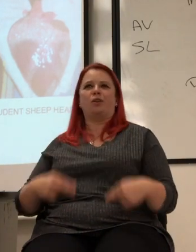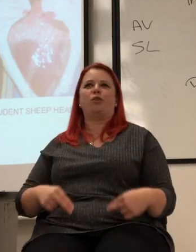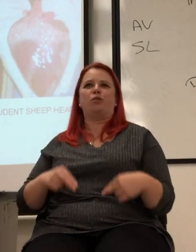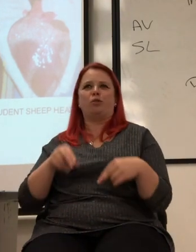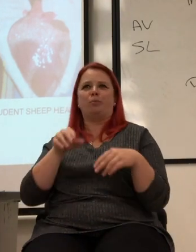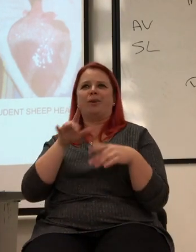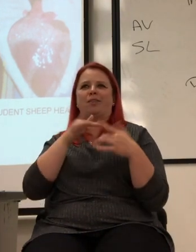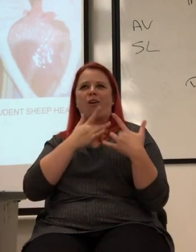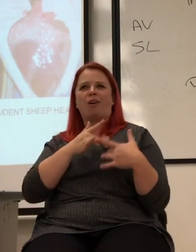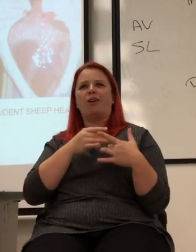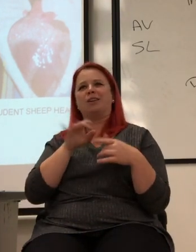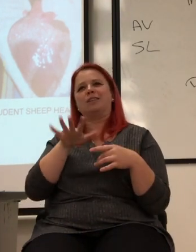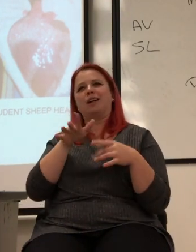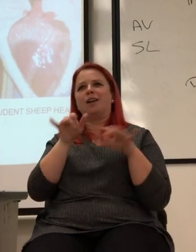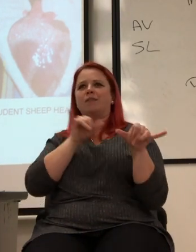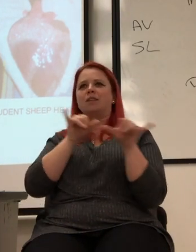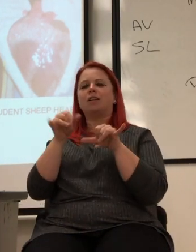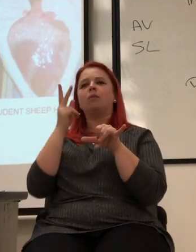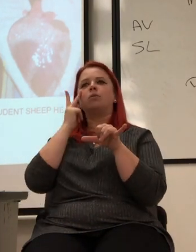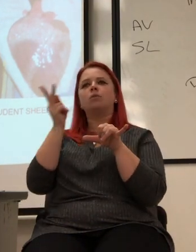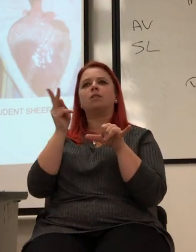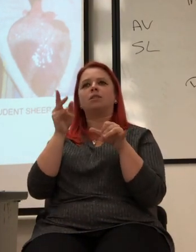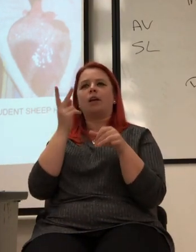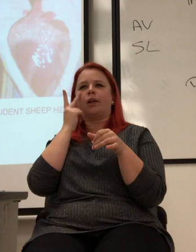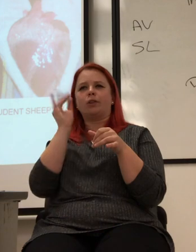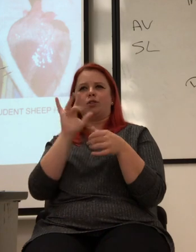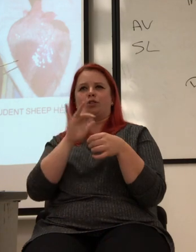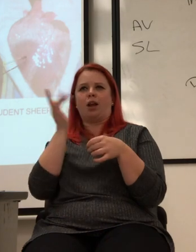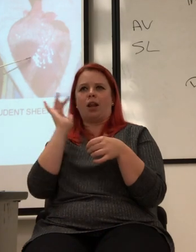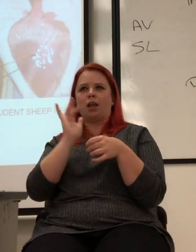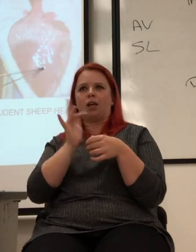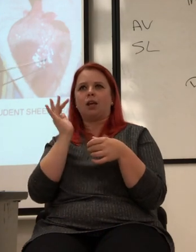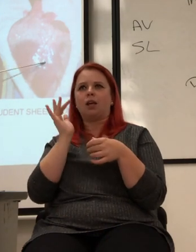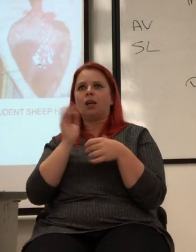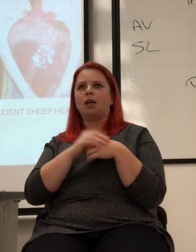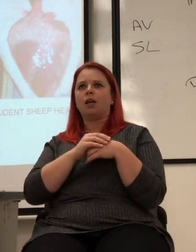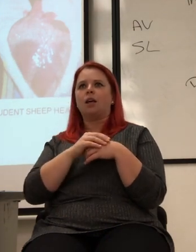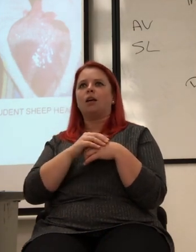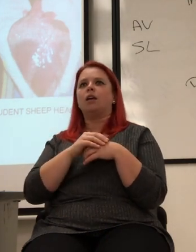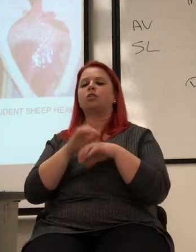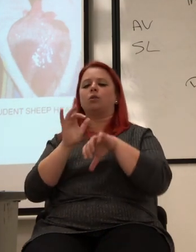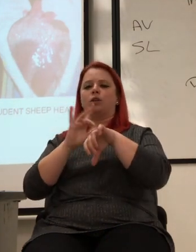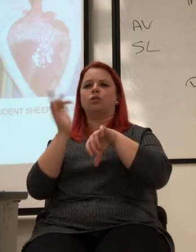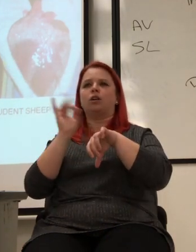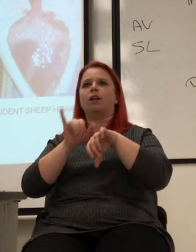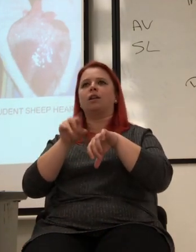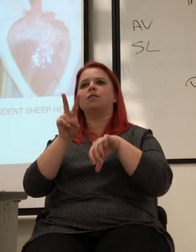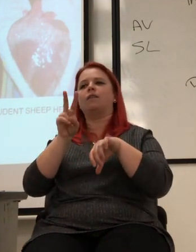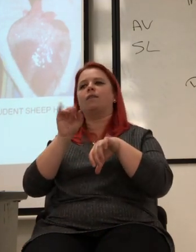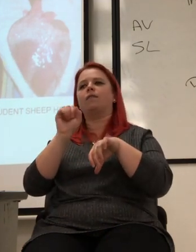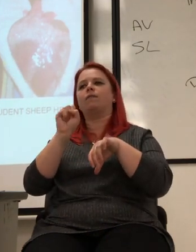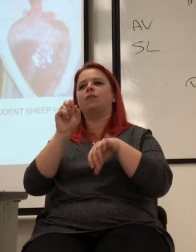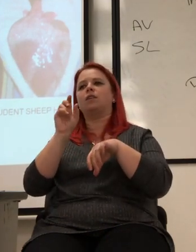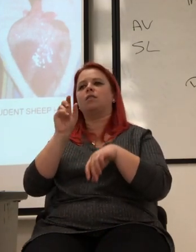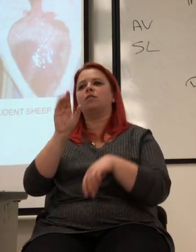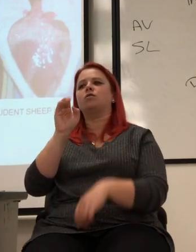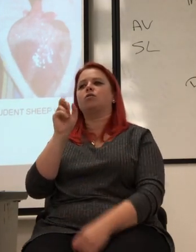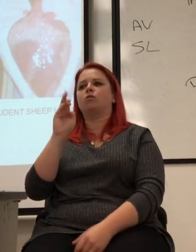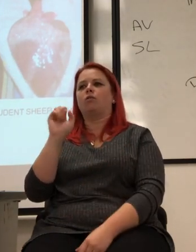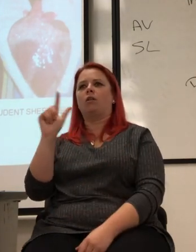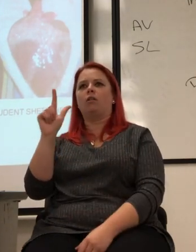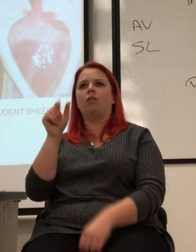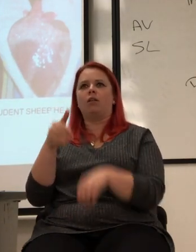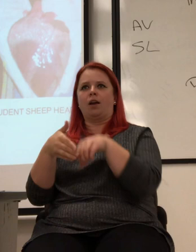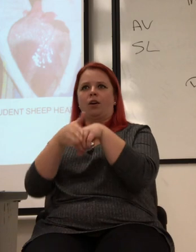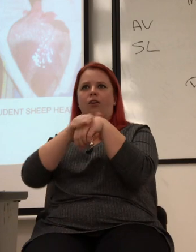been studying. You see the glistening appearance? I remember that's the visceral. Yeah, the